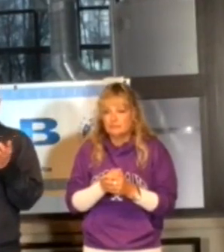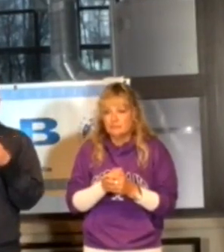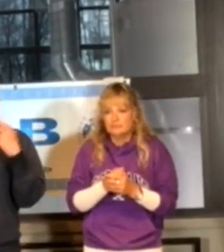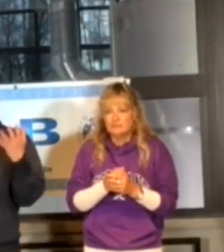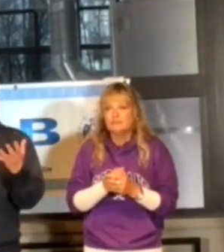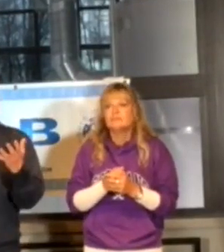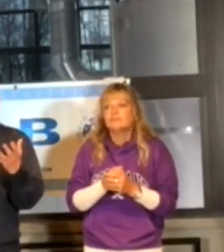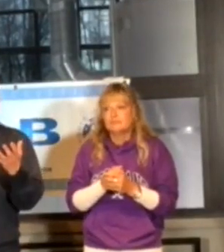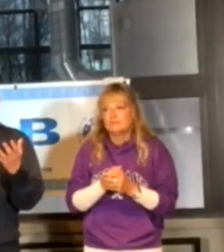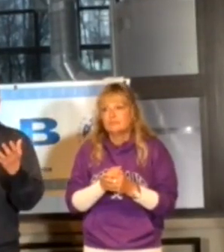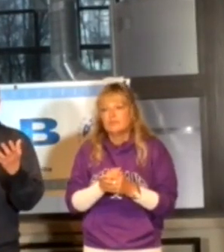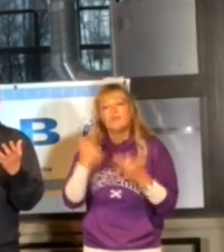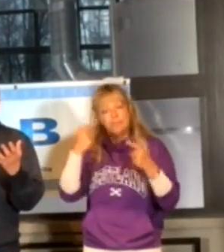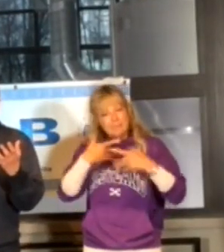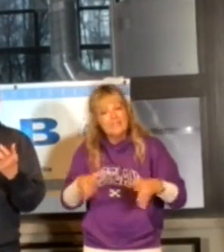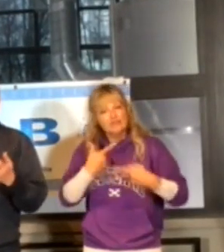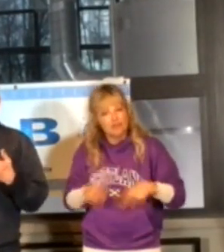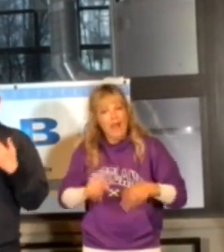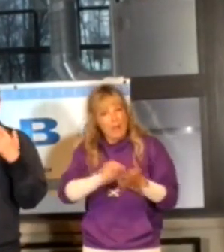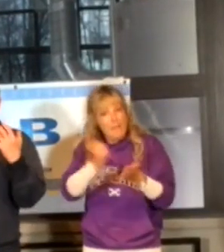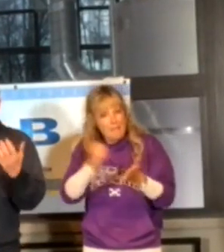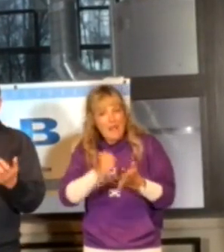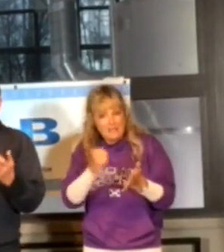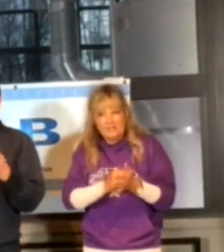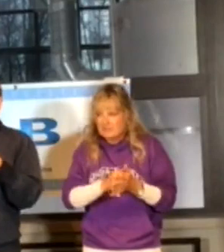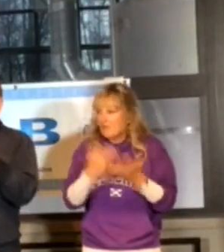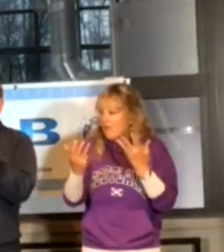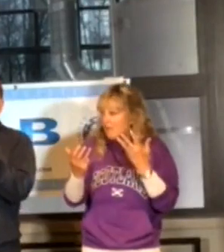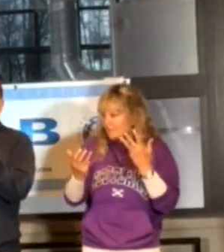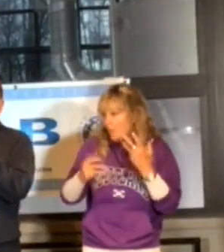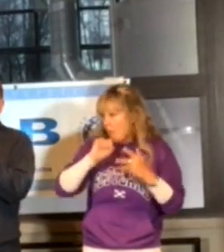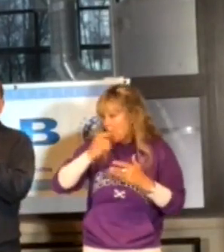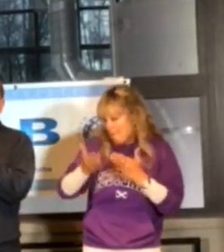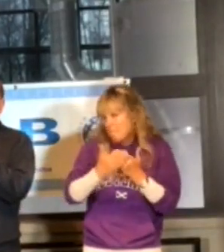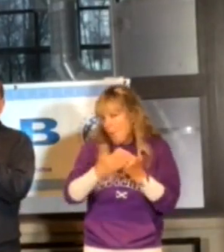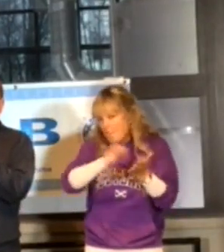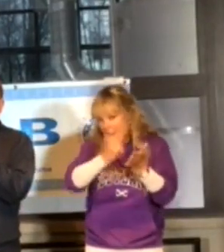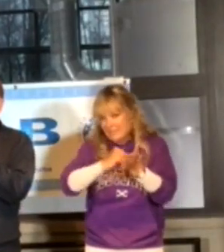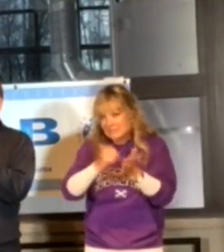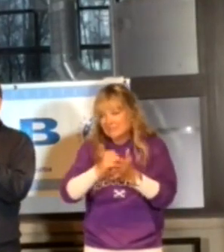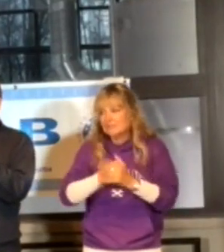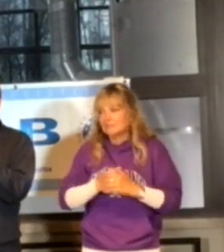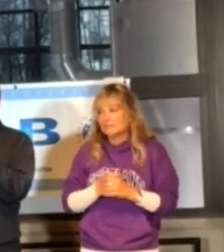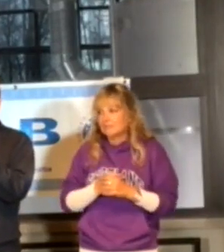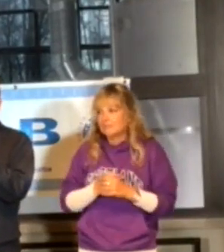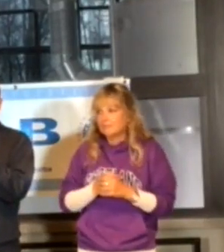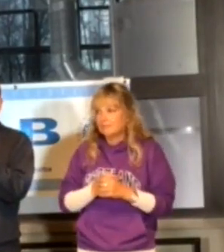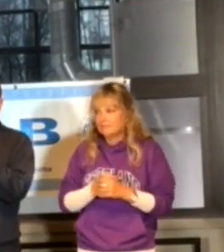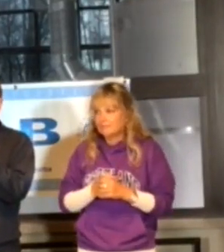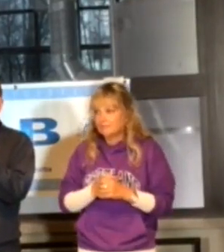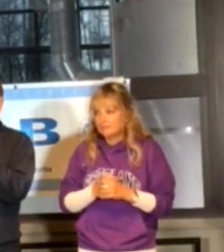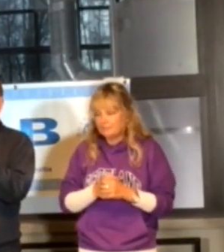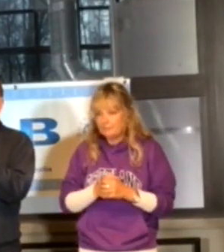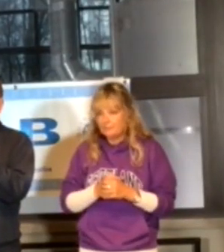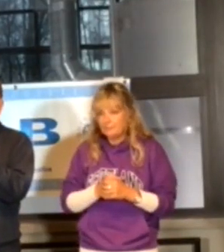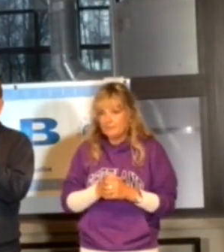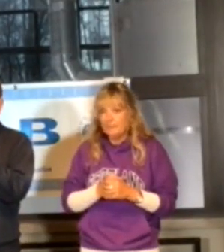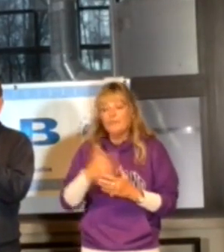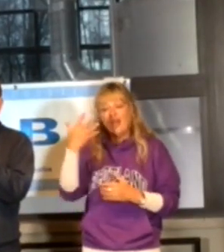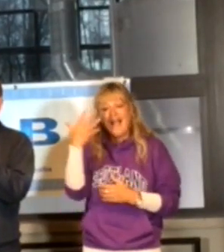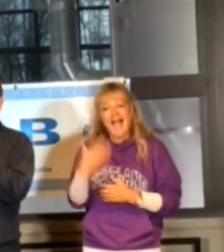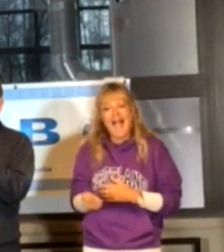attempt at publicising it so far. There are others on the way. We have a full press release